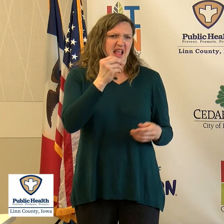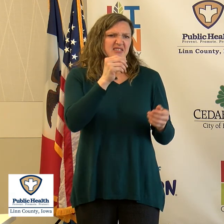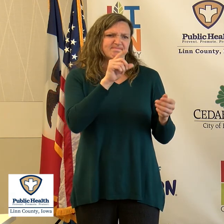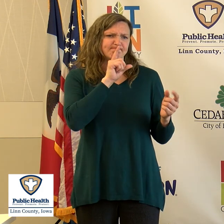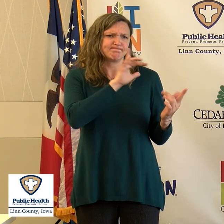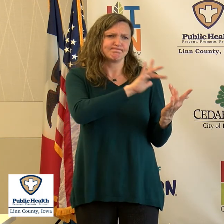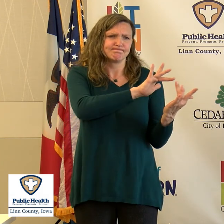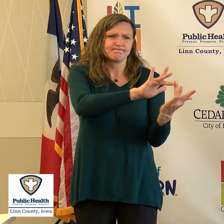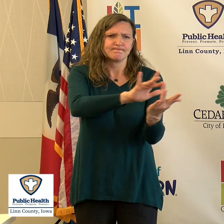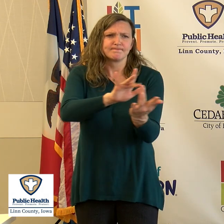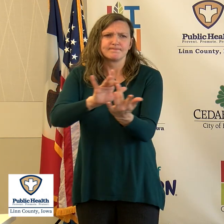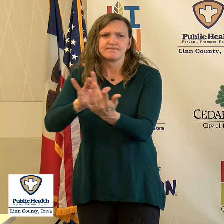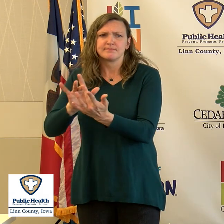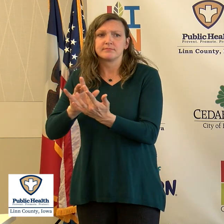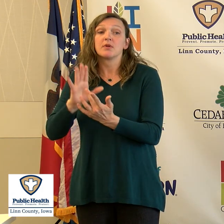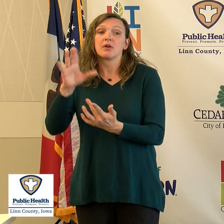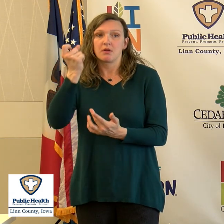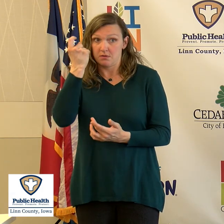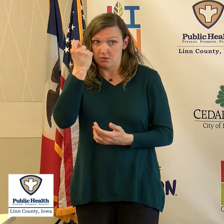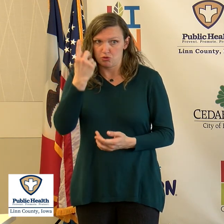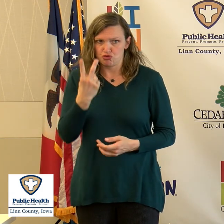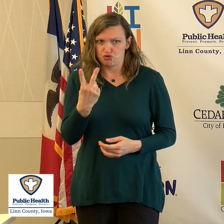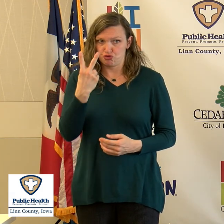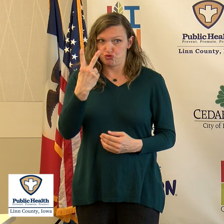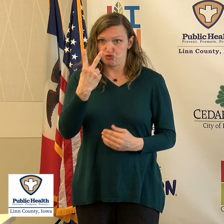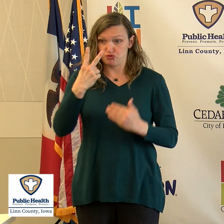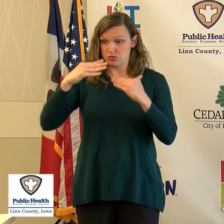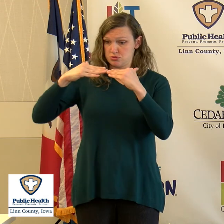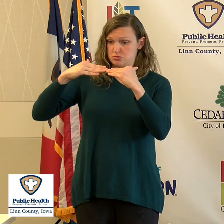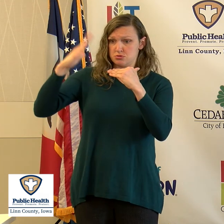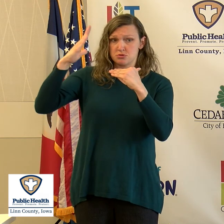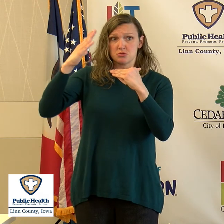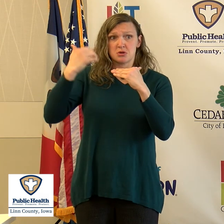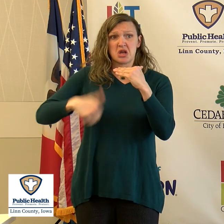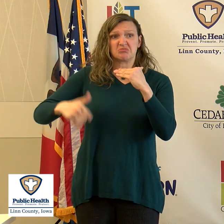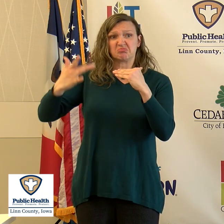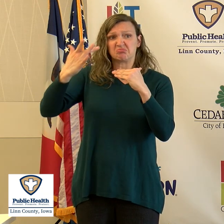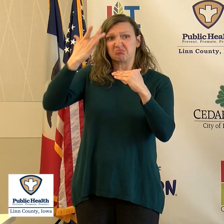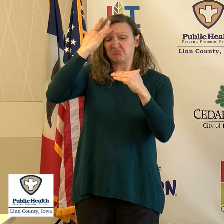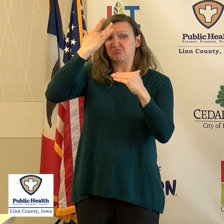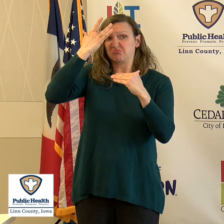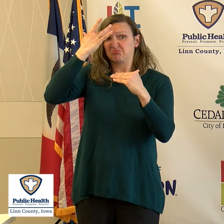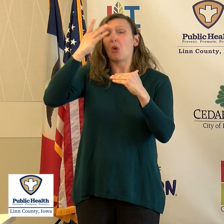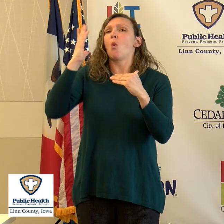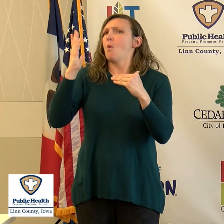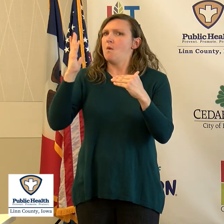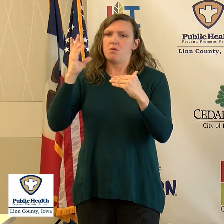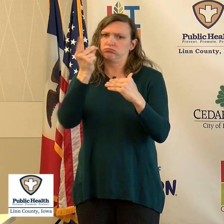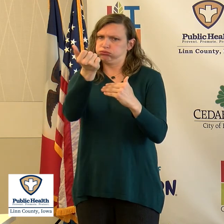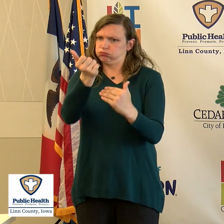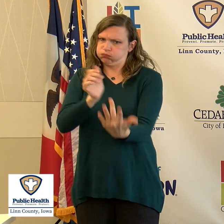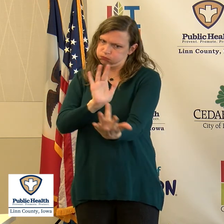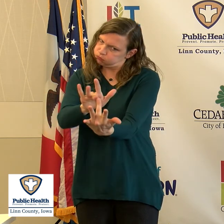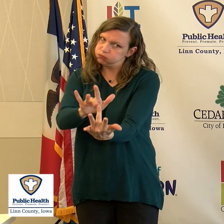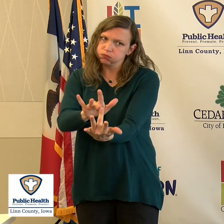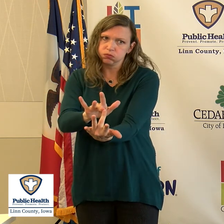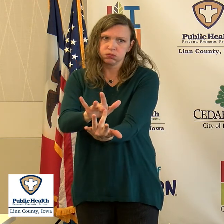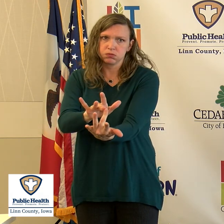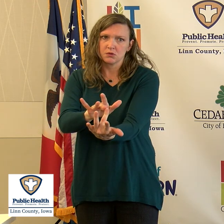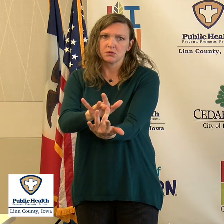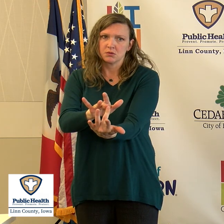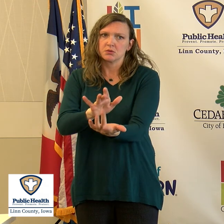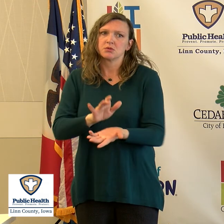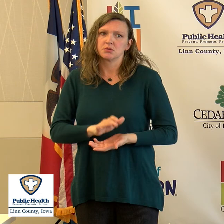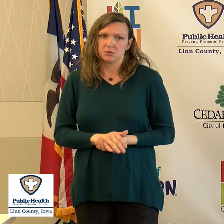or more individuals are experiencing illness so that we can find out what's going on within those facilities. And then we will